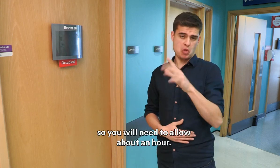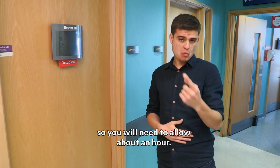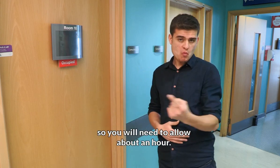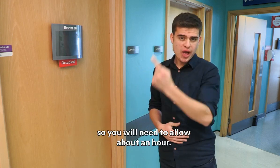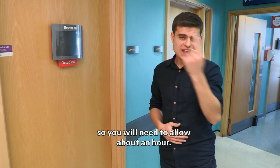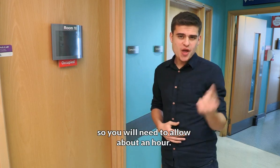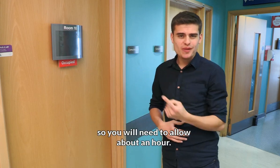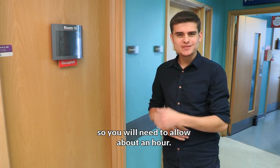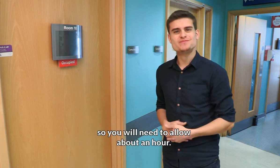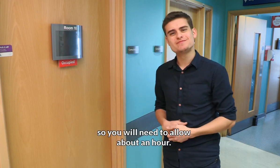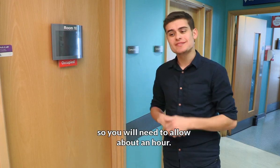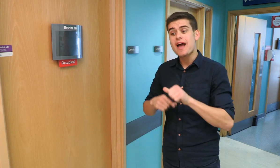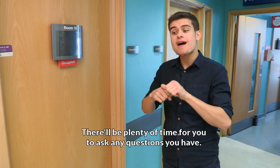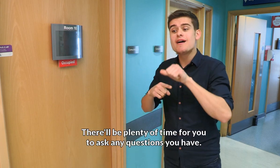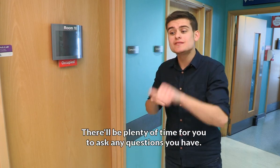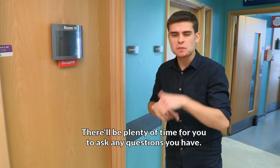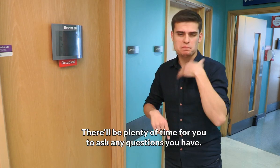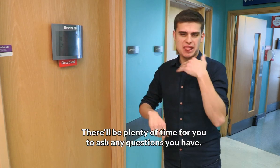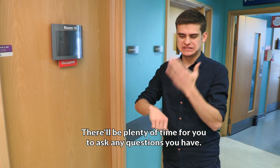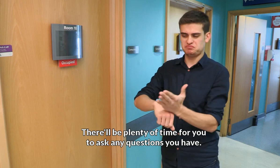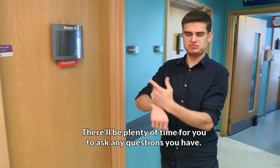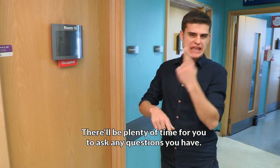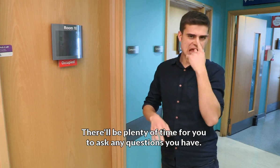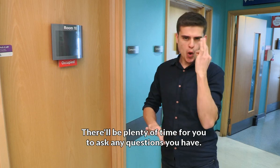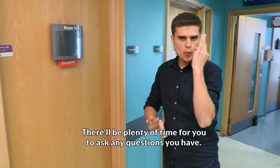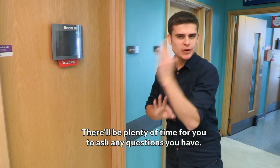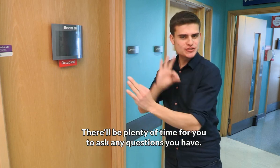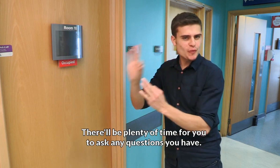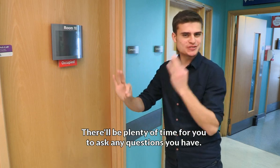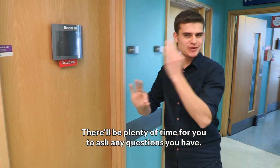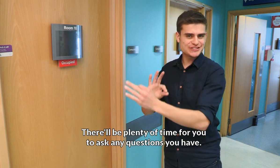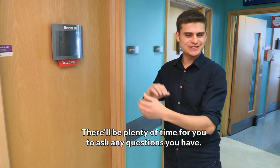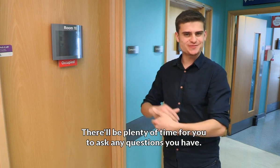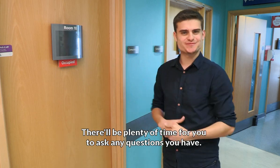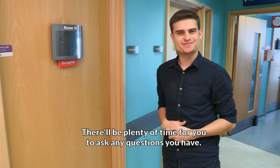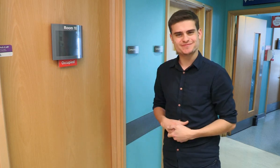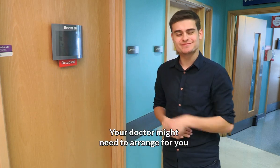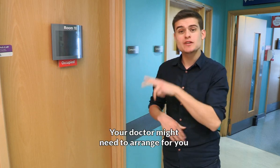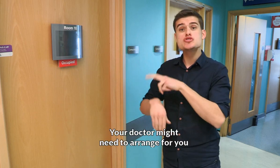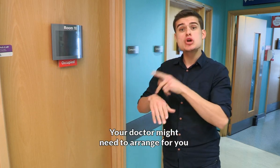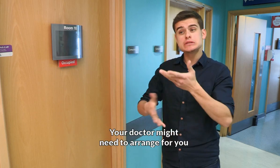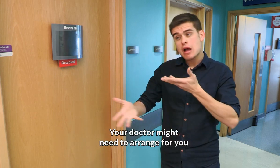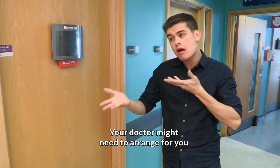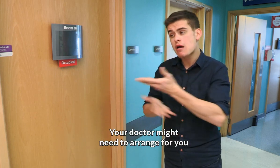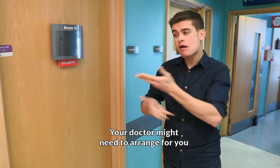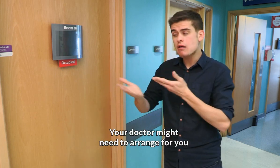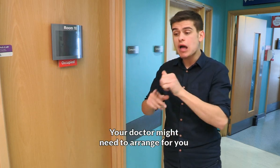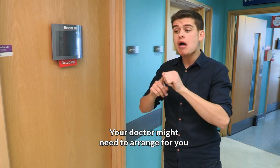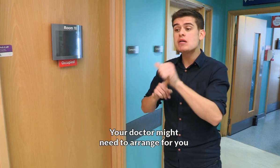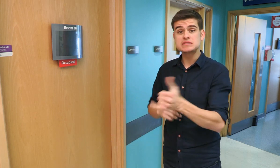about an hour. There will be plenty of time for you to ask any questions you have. Your doctor might need to arrange for you to